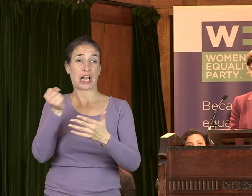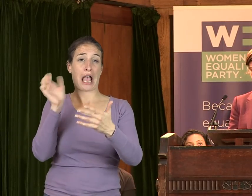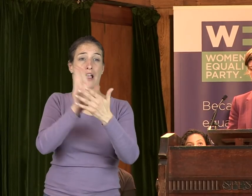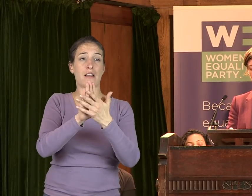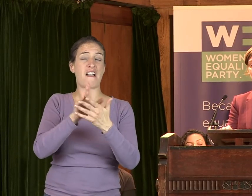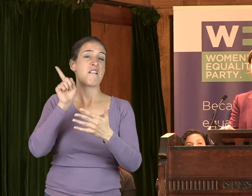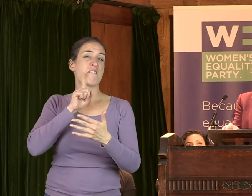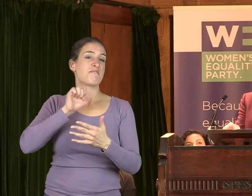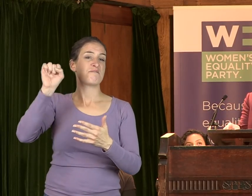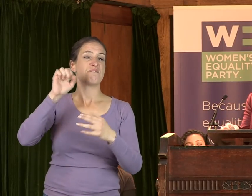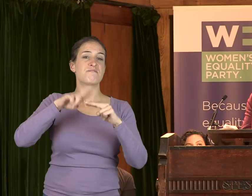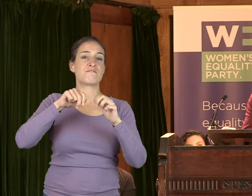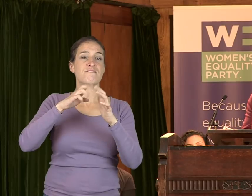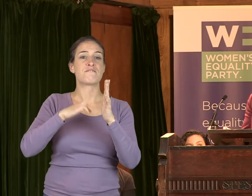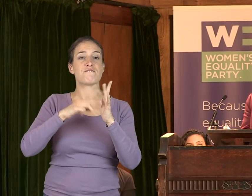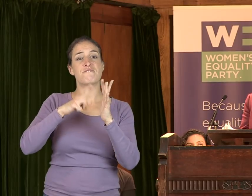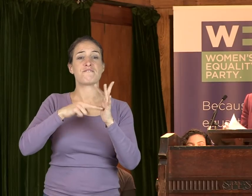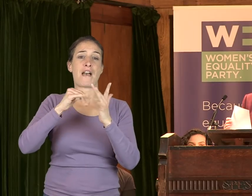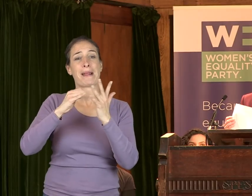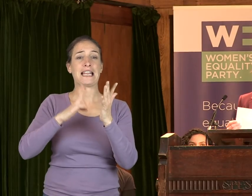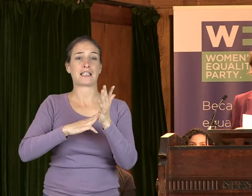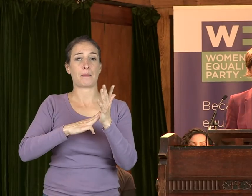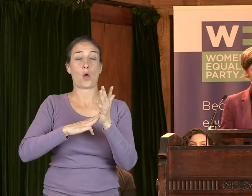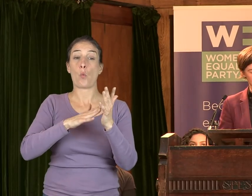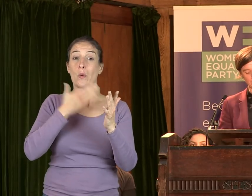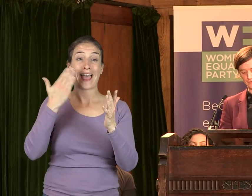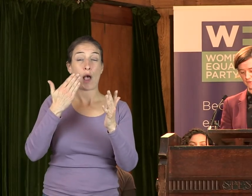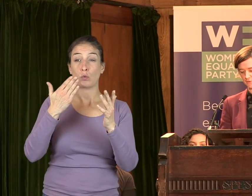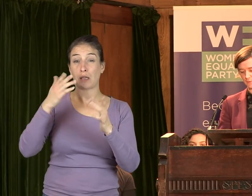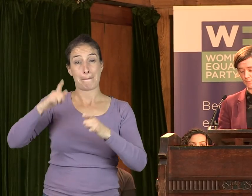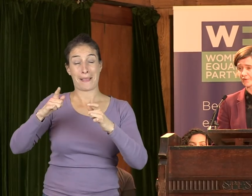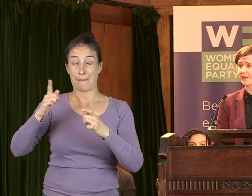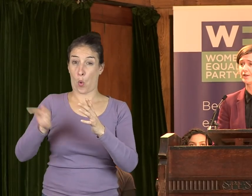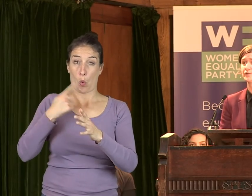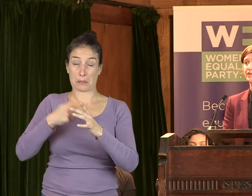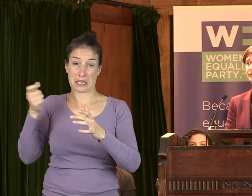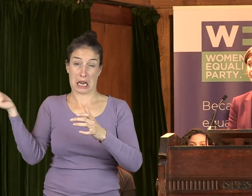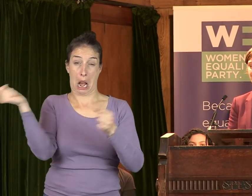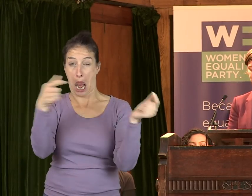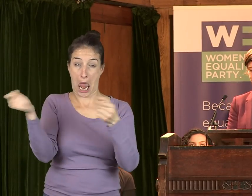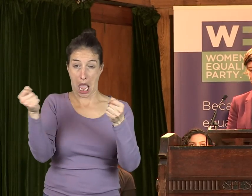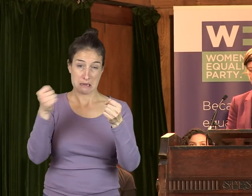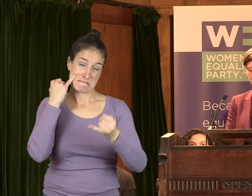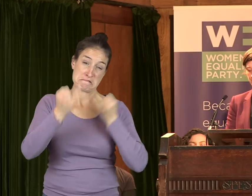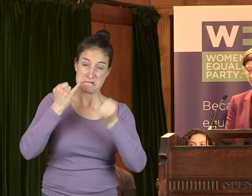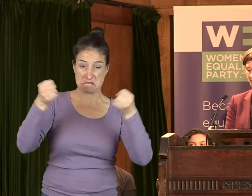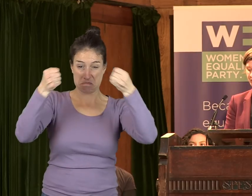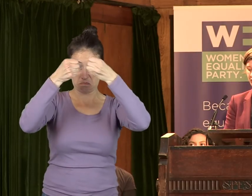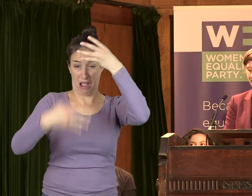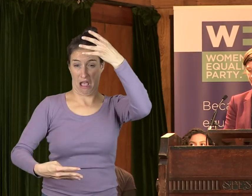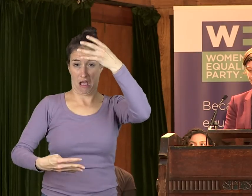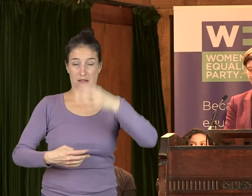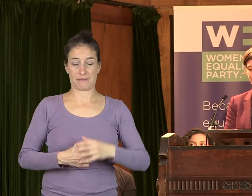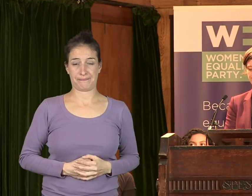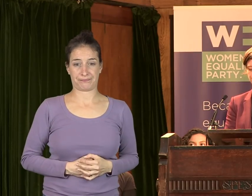invective. And we aim to change that. For starters, we will say no to disrespect and mobilise